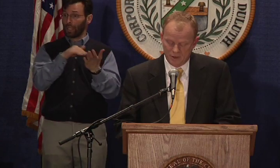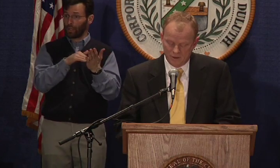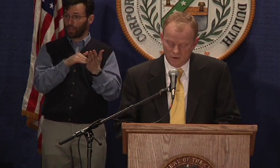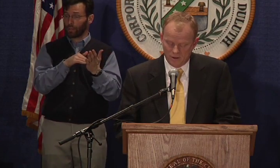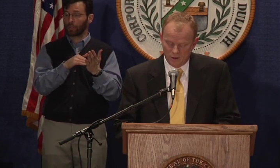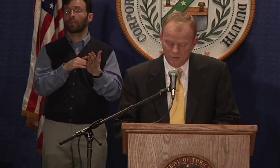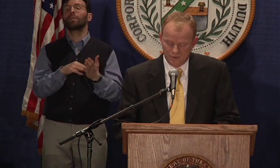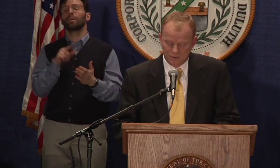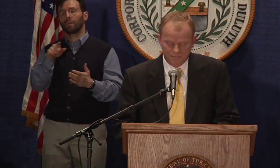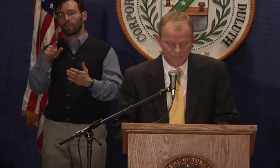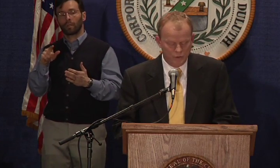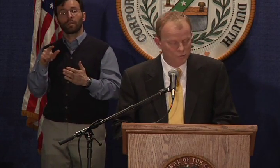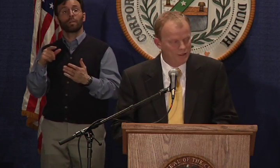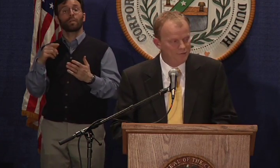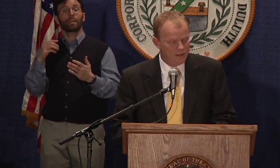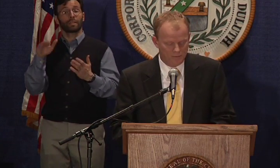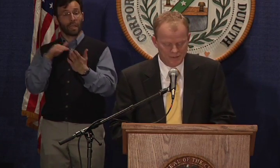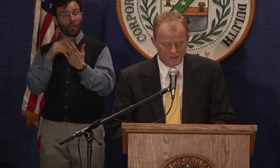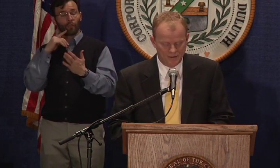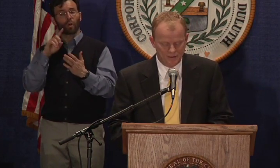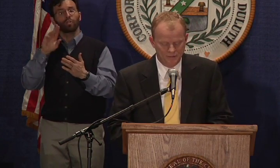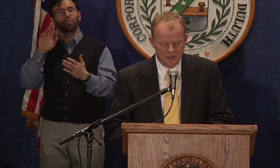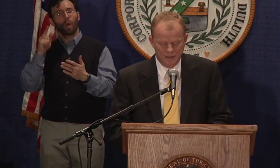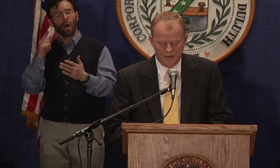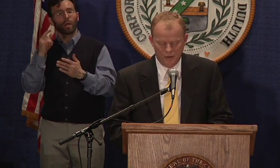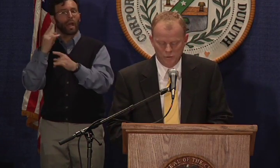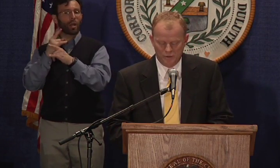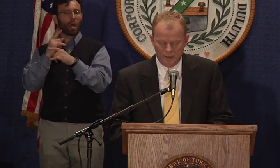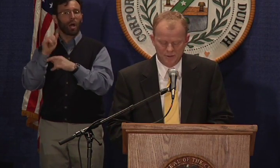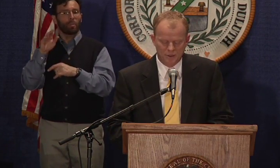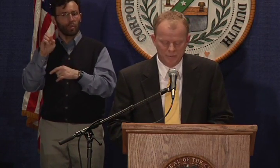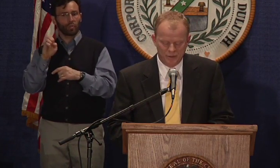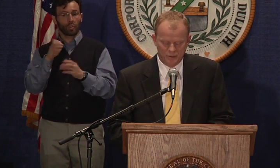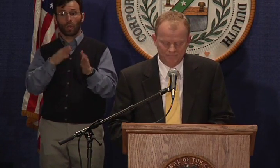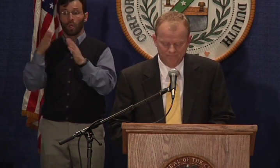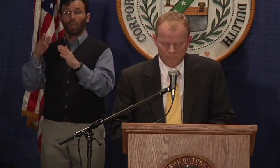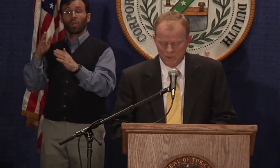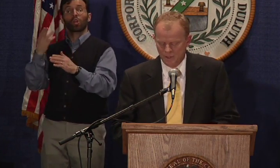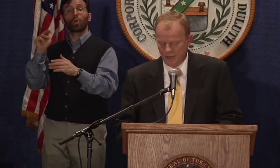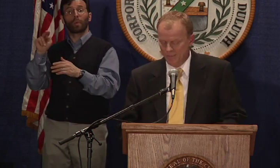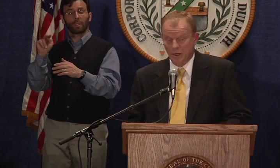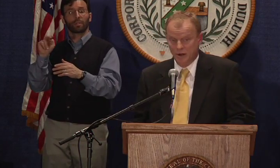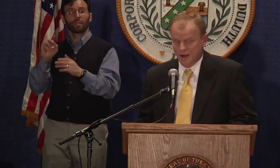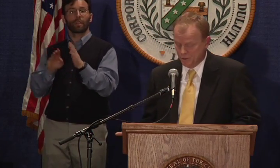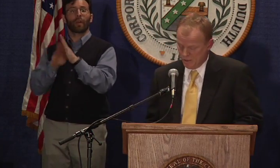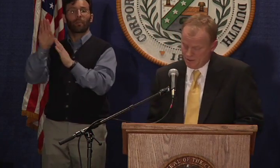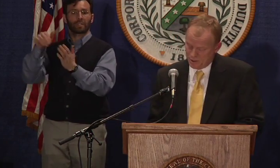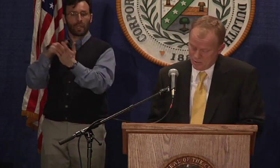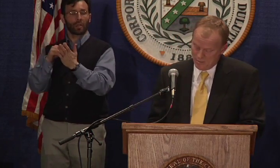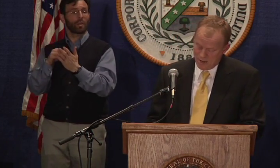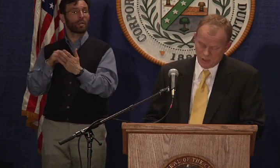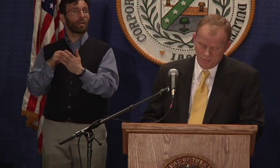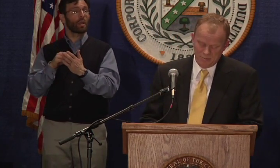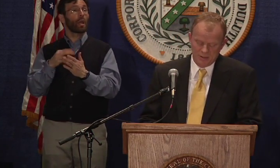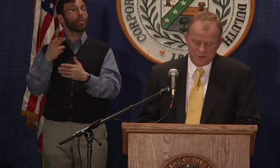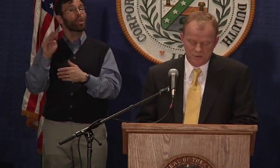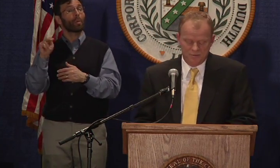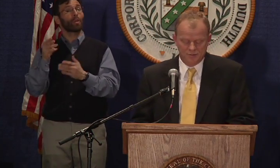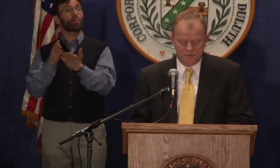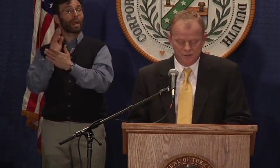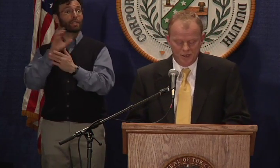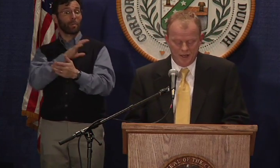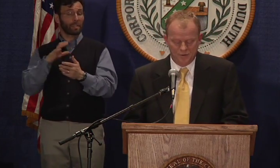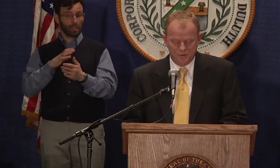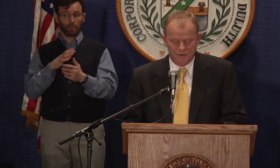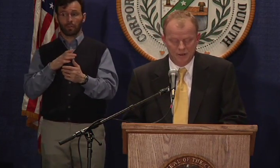for Drug and Alcohol Abuse, the Human Development Center, and the Human Rights Commission. Mayor Ness witnessed my mom's commitment to